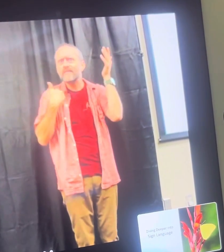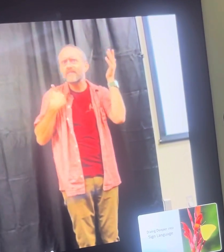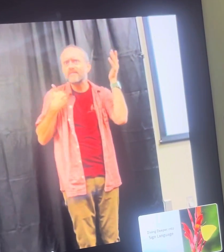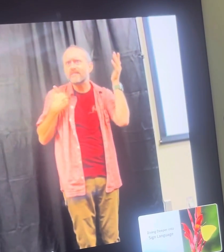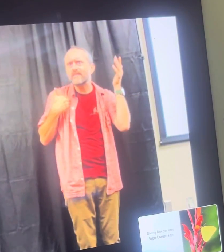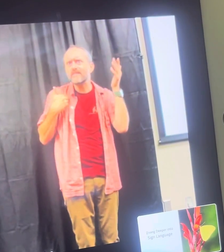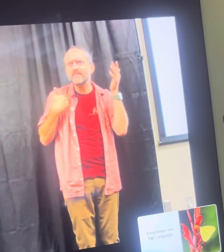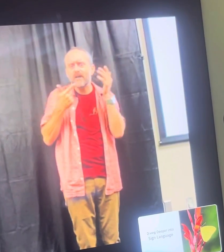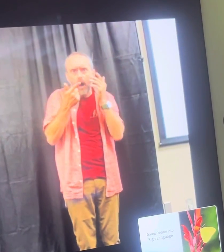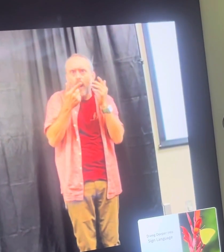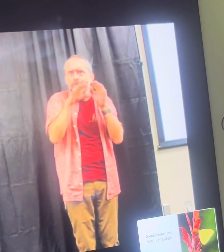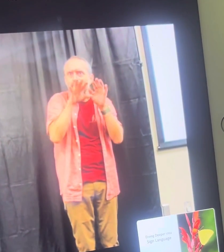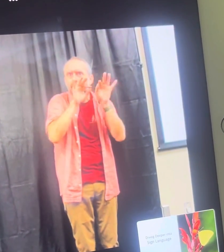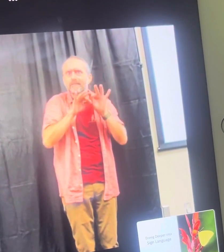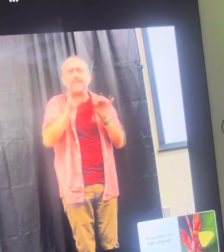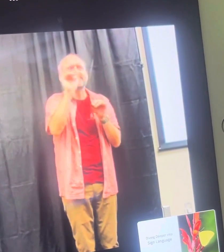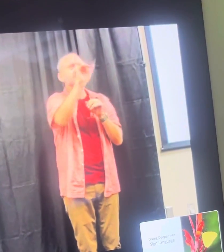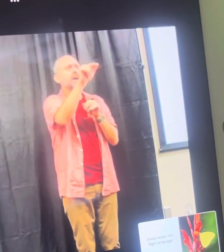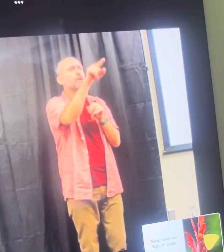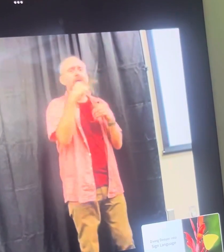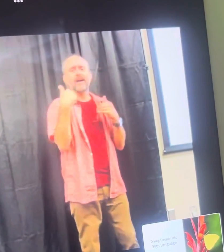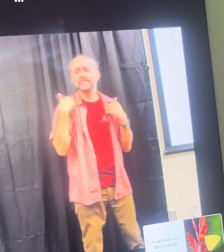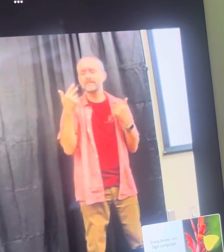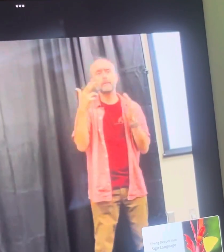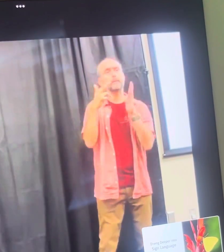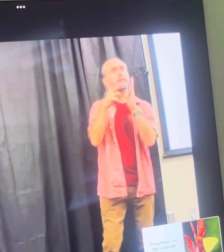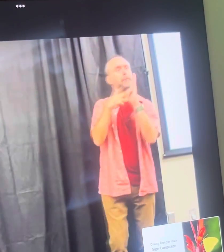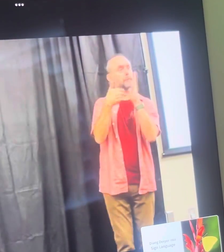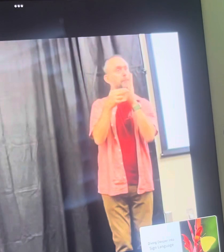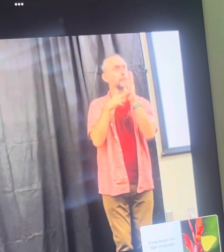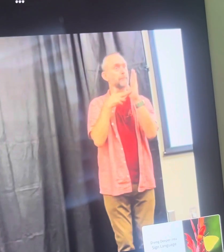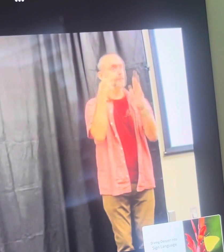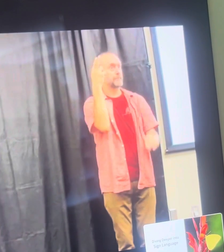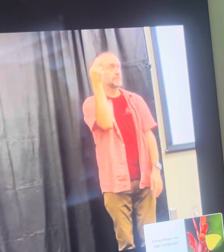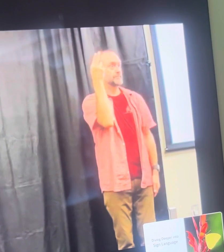and those different things have, those different qualities of language and what.